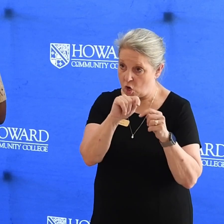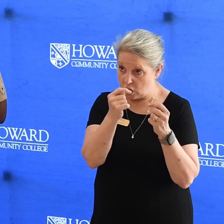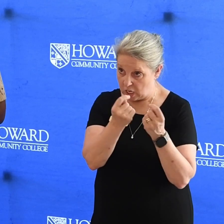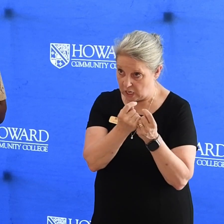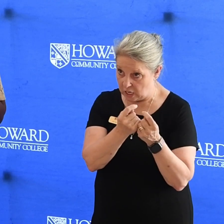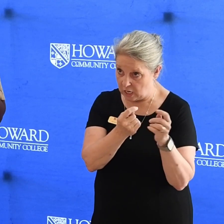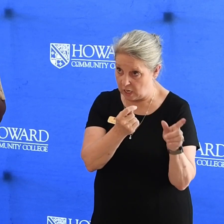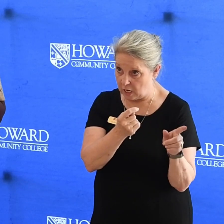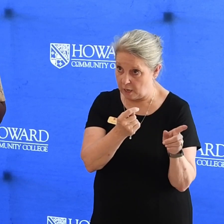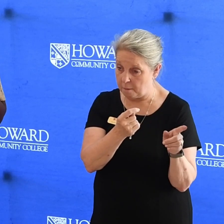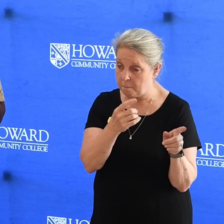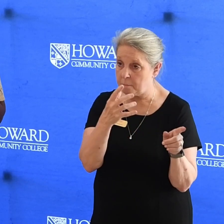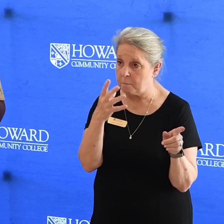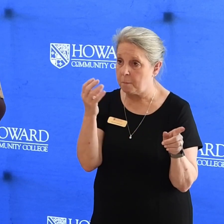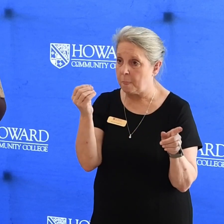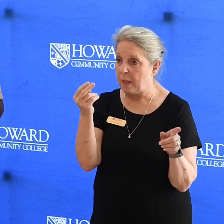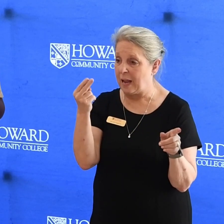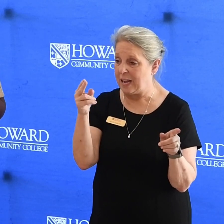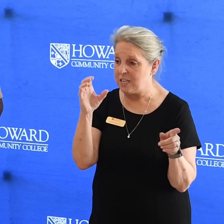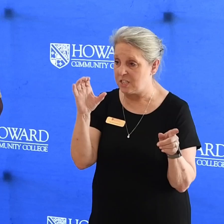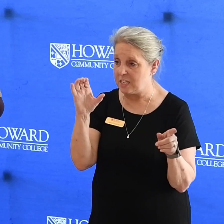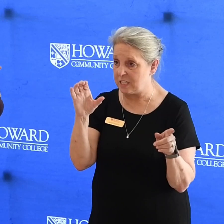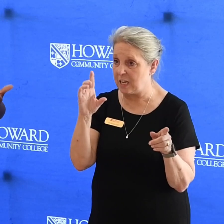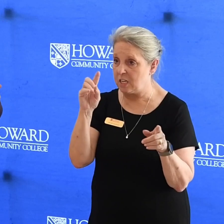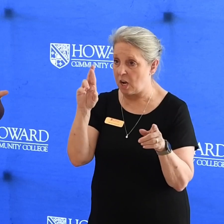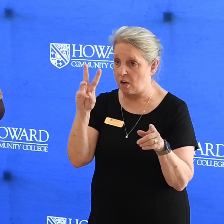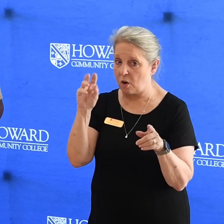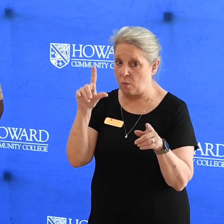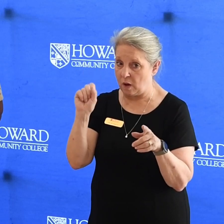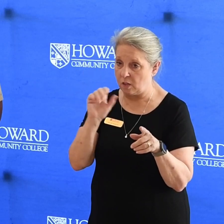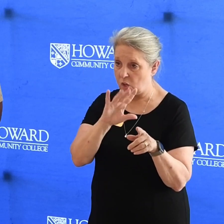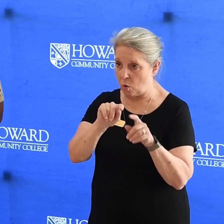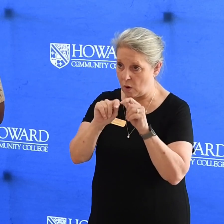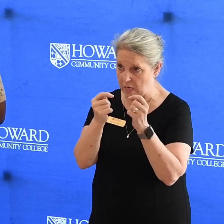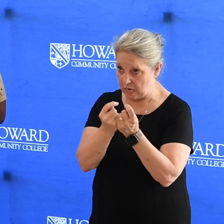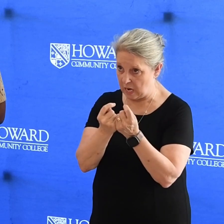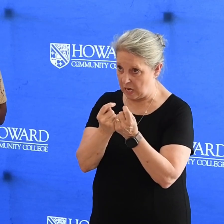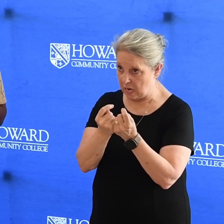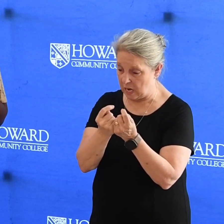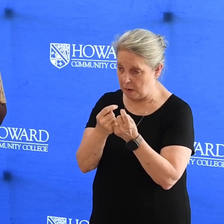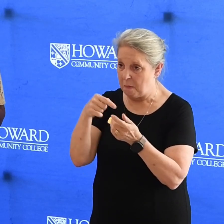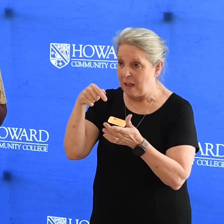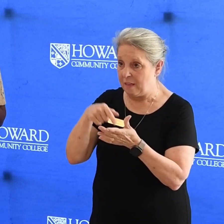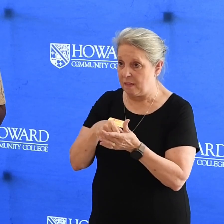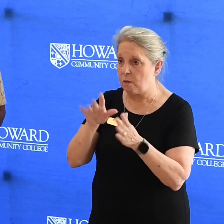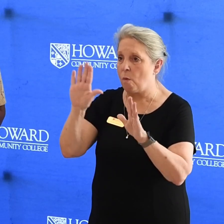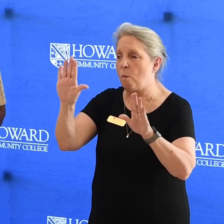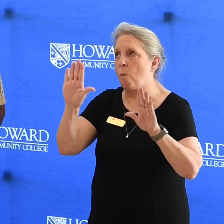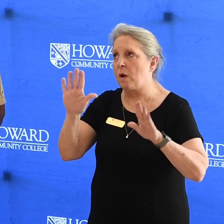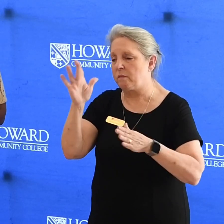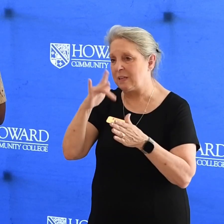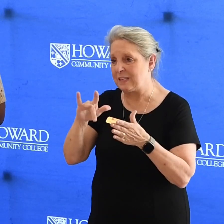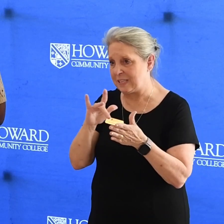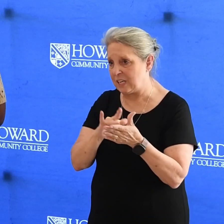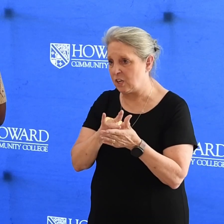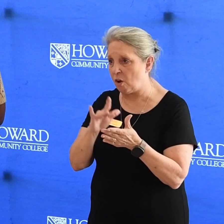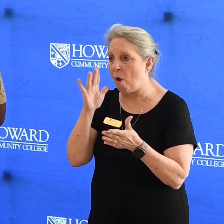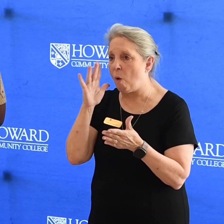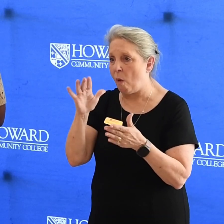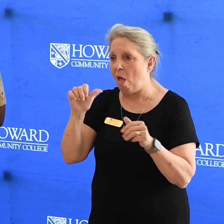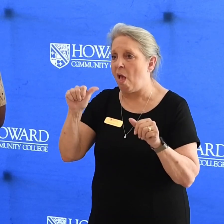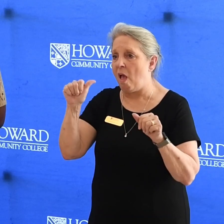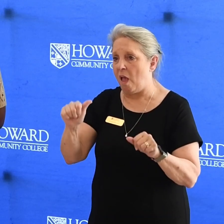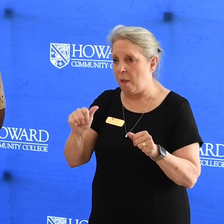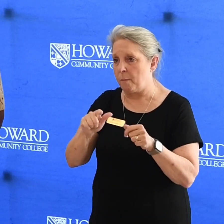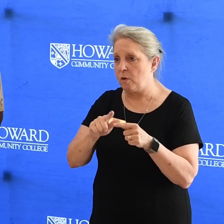team, and with HCC and Dr. Willis and your team, this wonderful center will be able